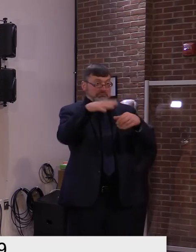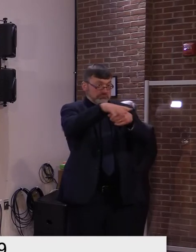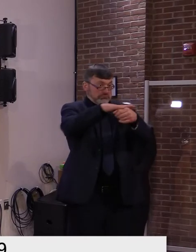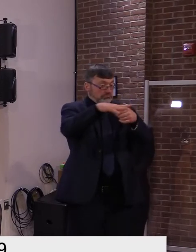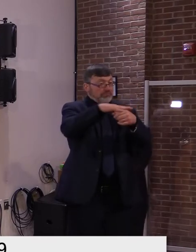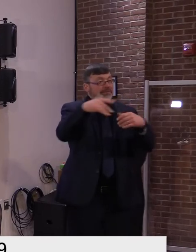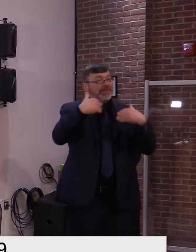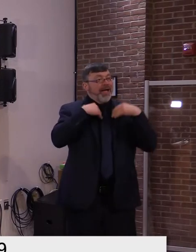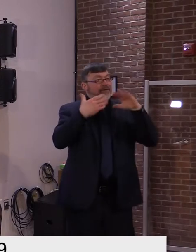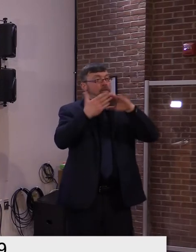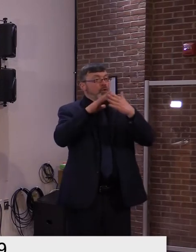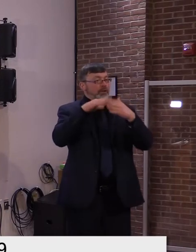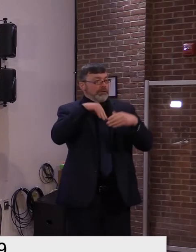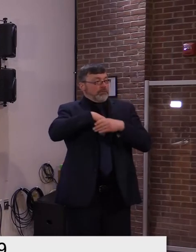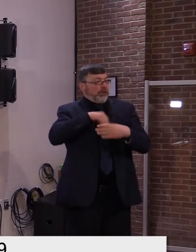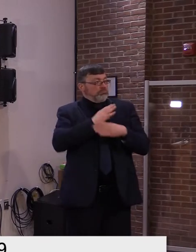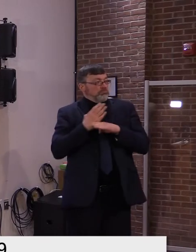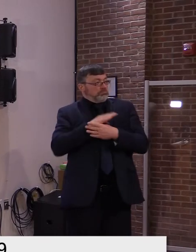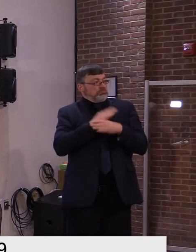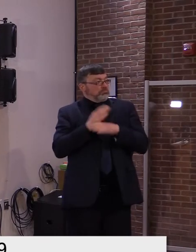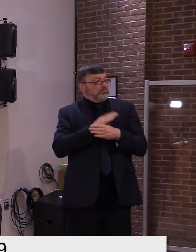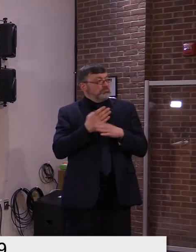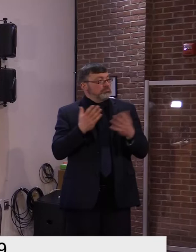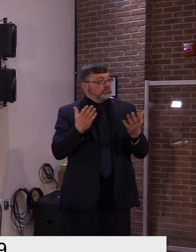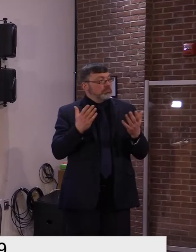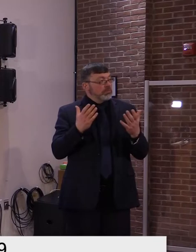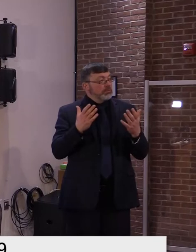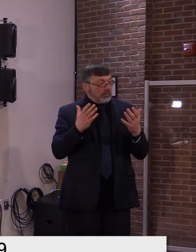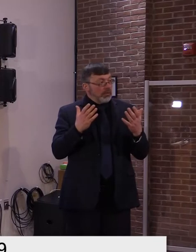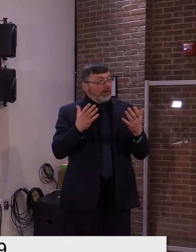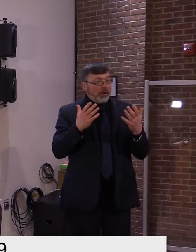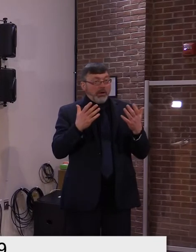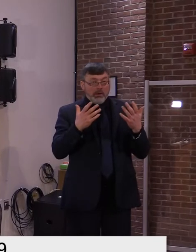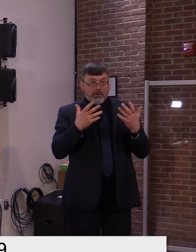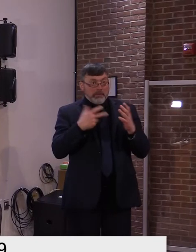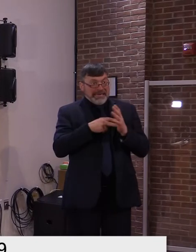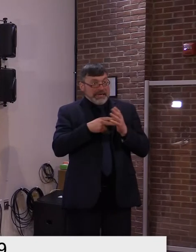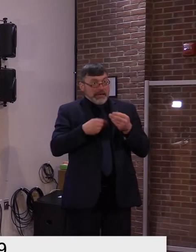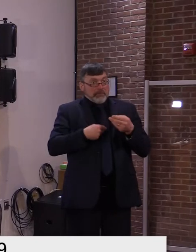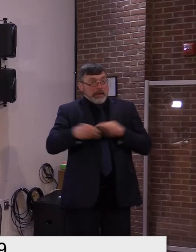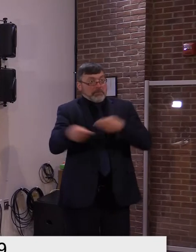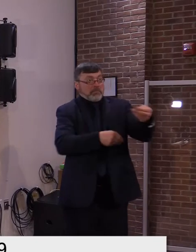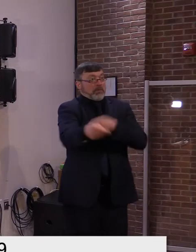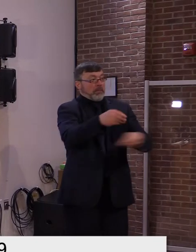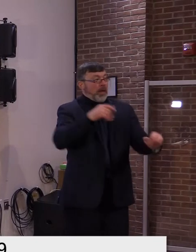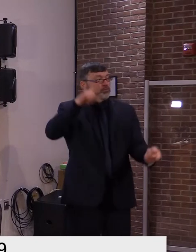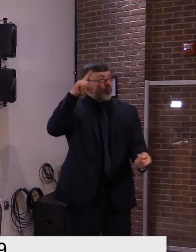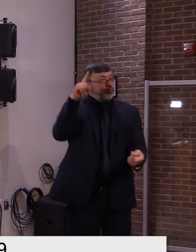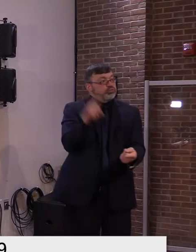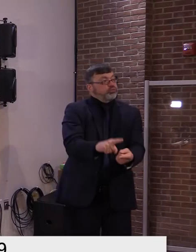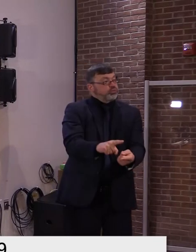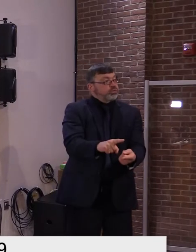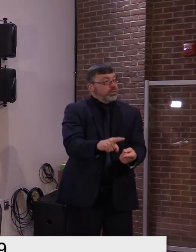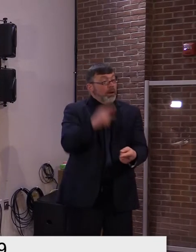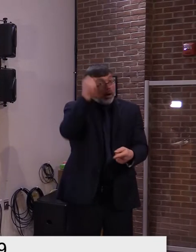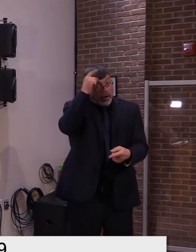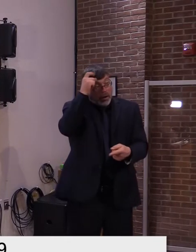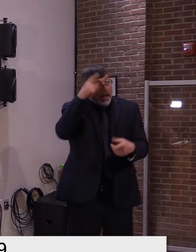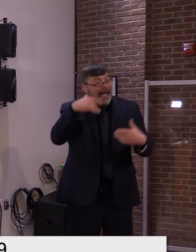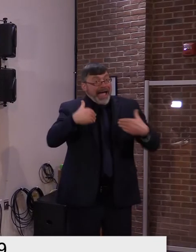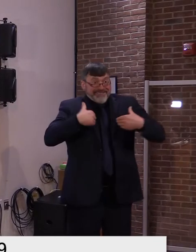one to transmit virus to another. But we're still very concerned about that. We do some education as